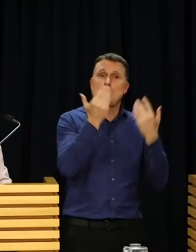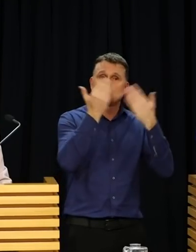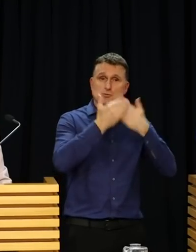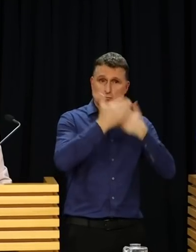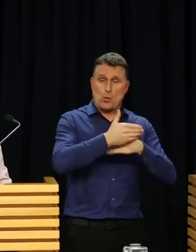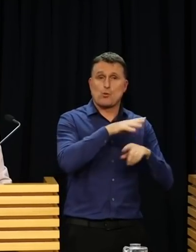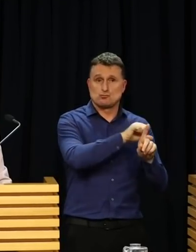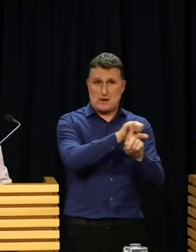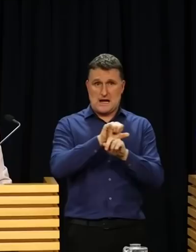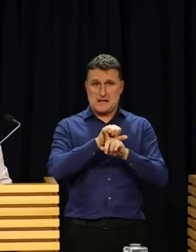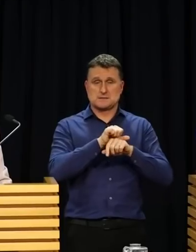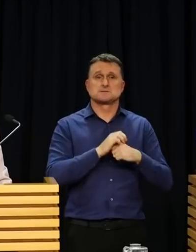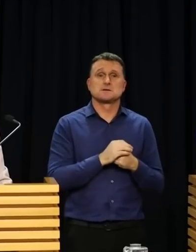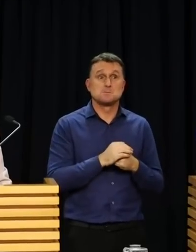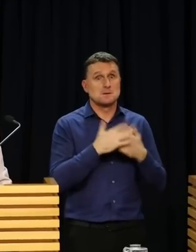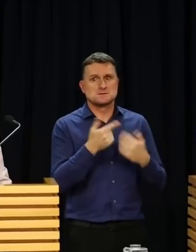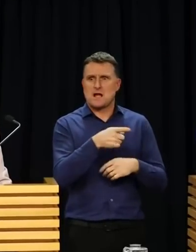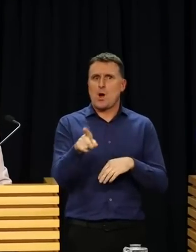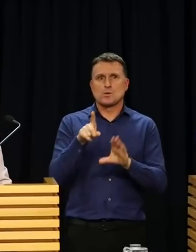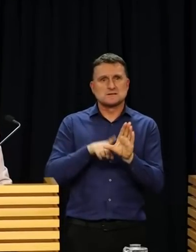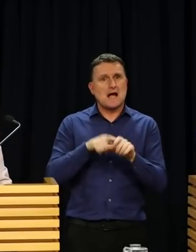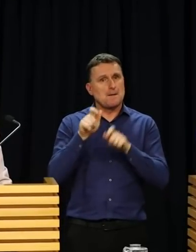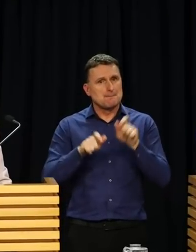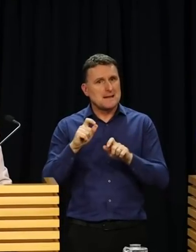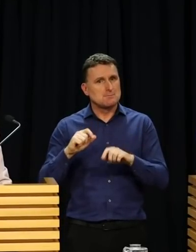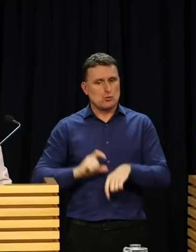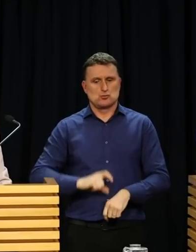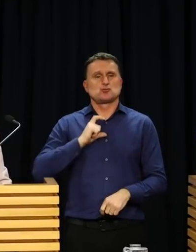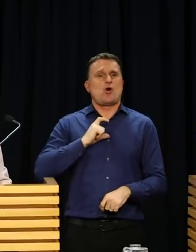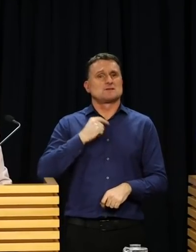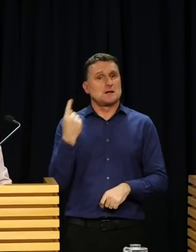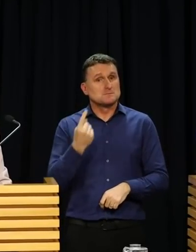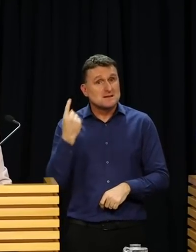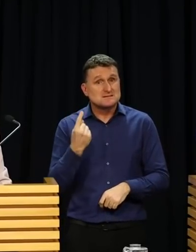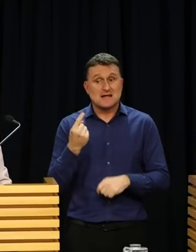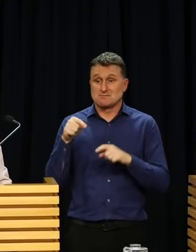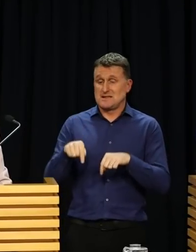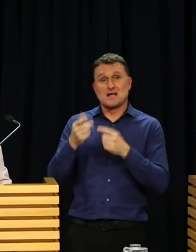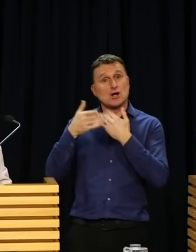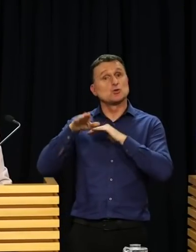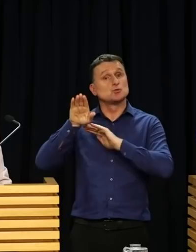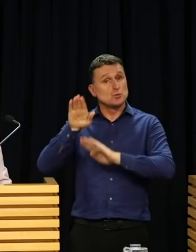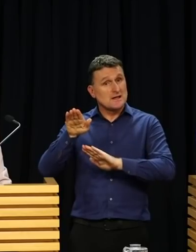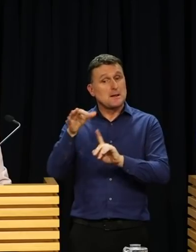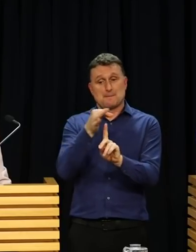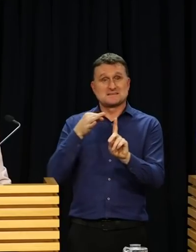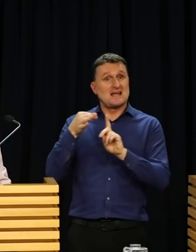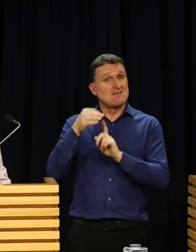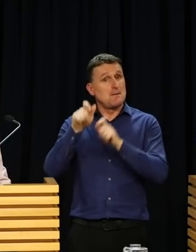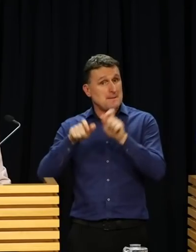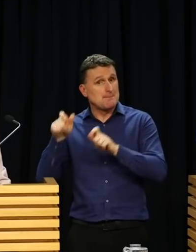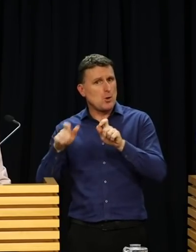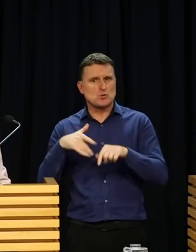stand up with confidence and pride about their identity as Pacific peoples of Aotearoa and not be shackled by